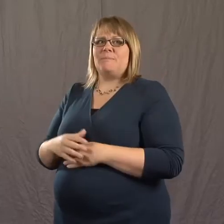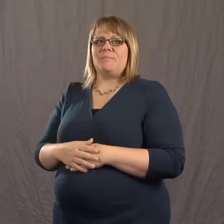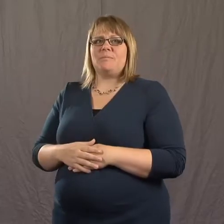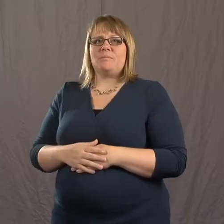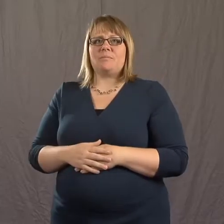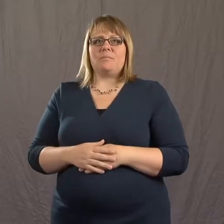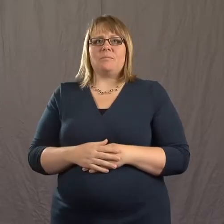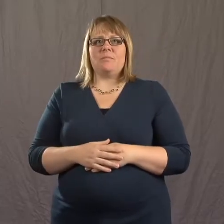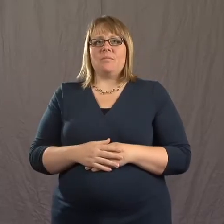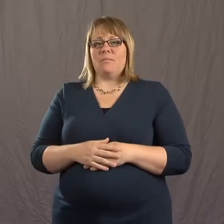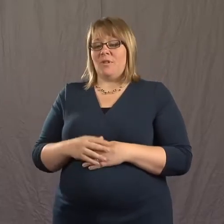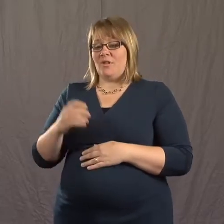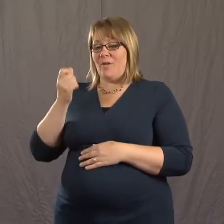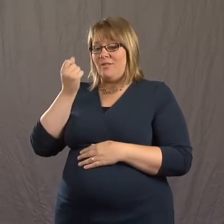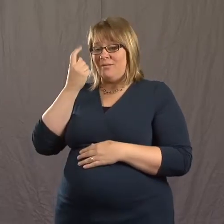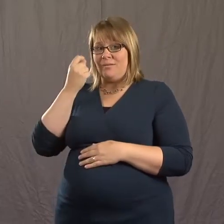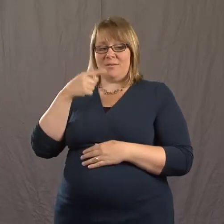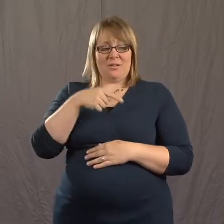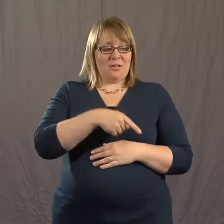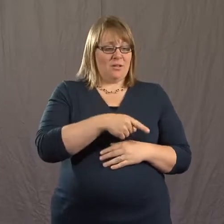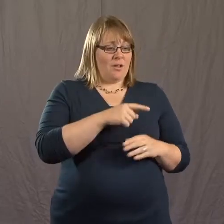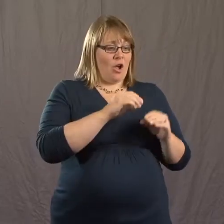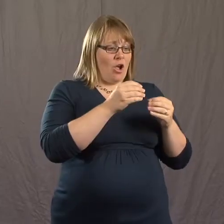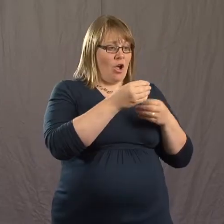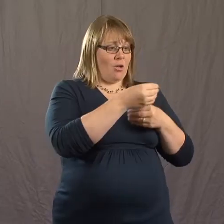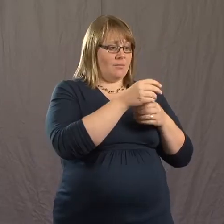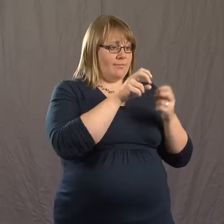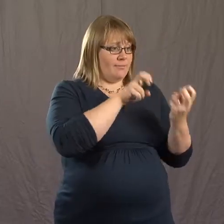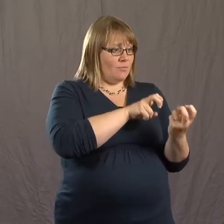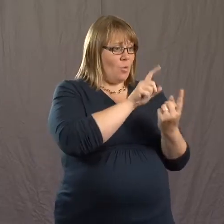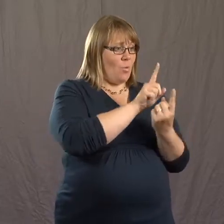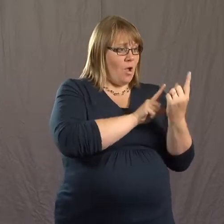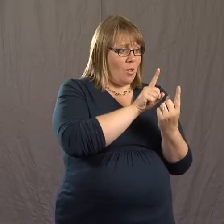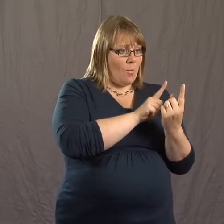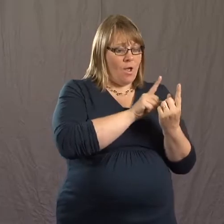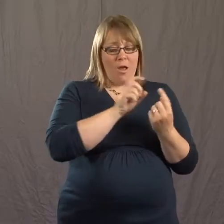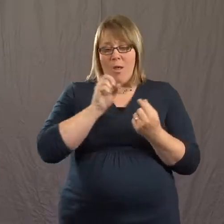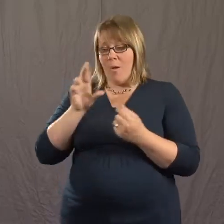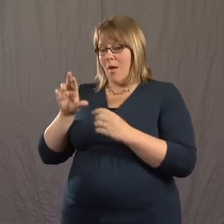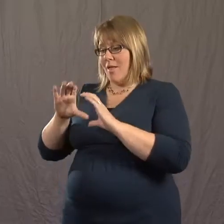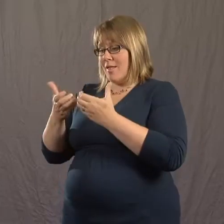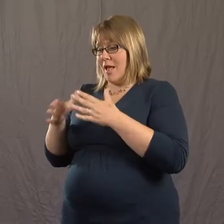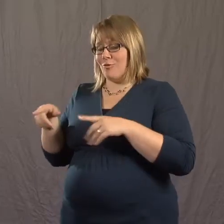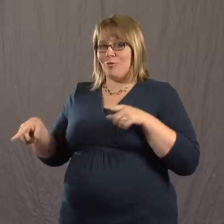might not be intelligible for all the members of the class. In a one-on-one